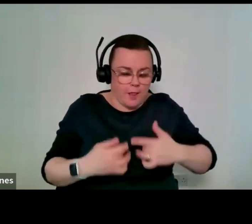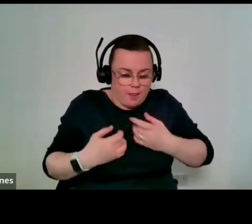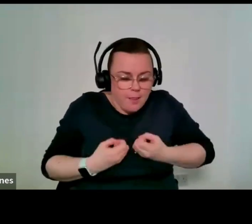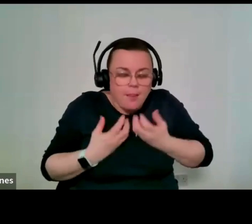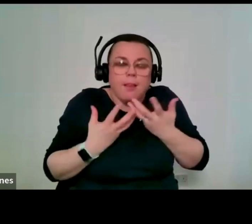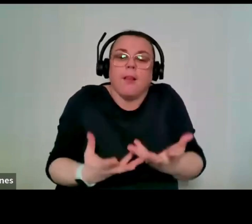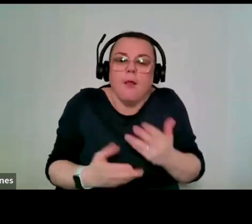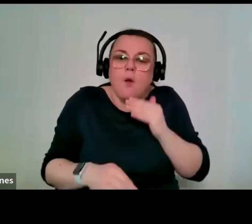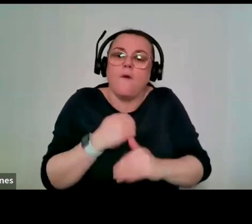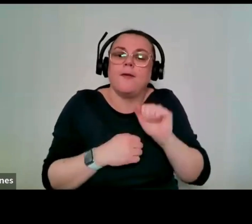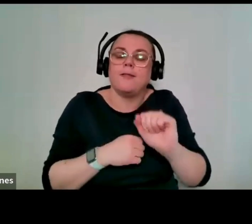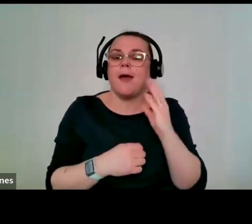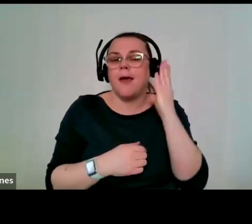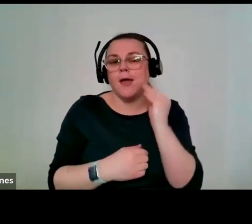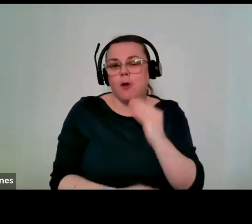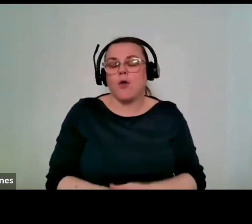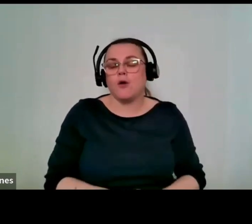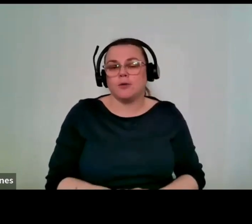hearing loss.